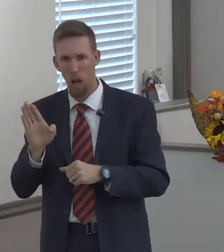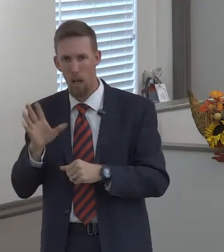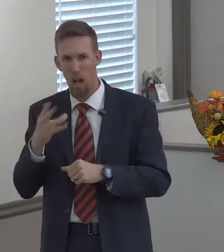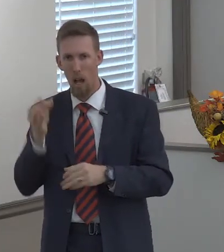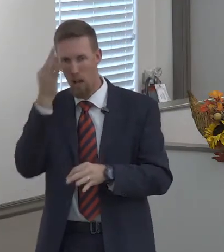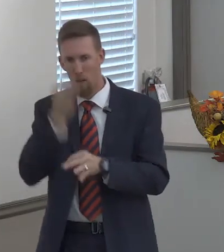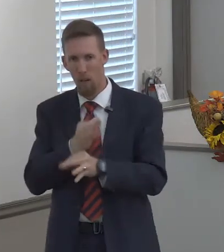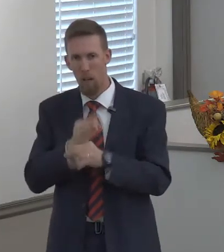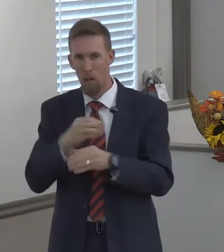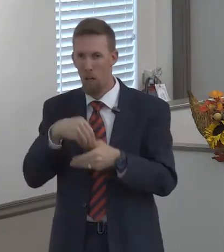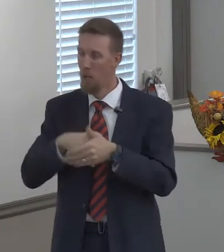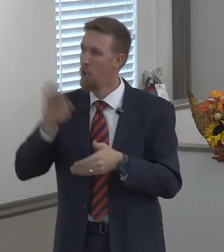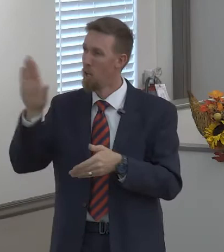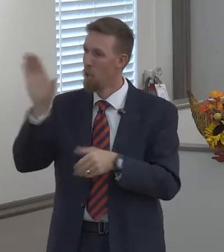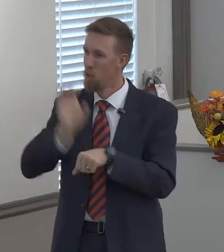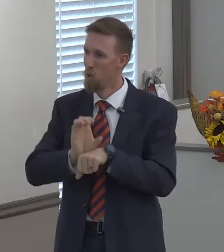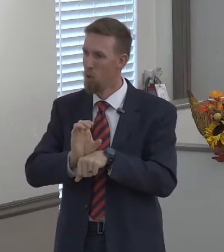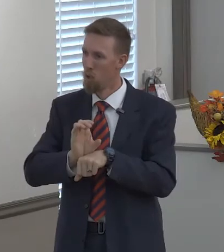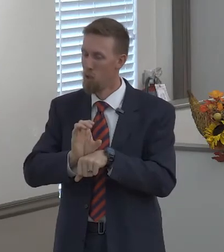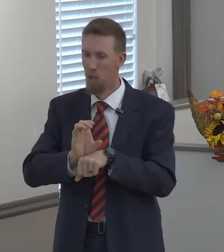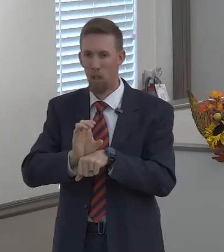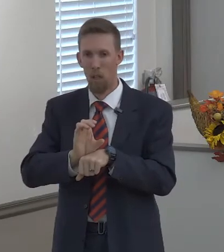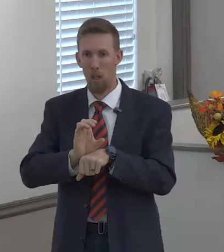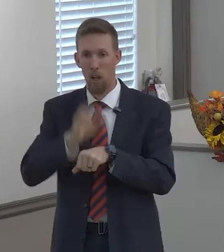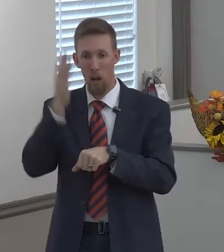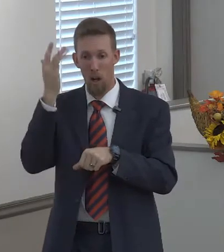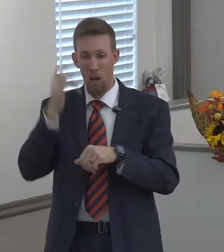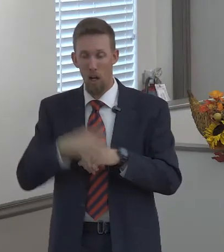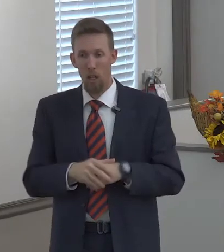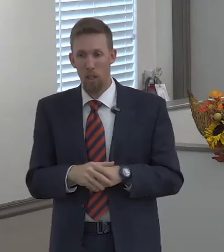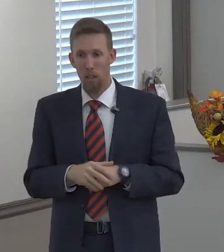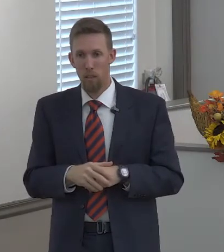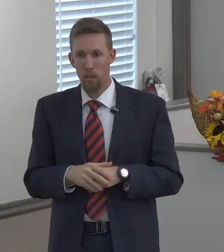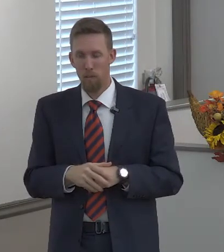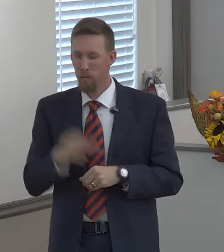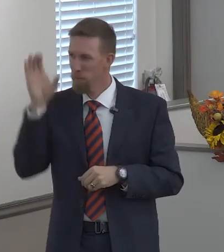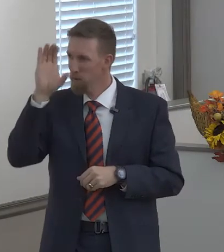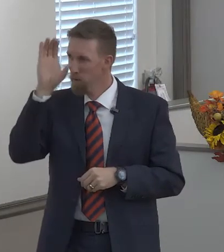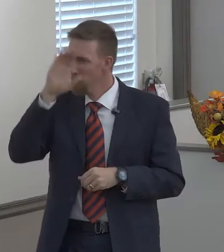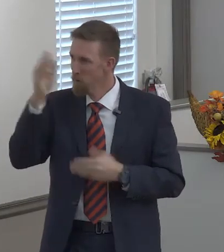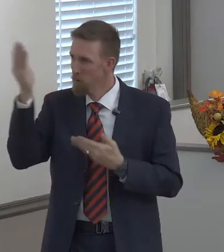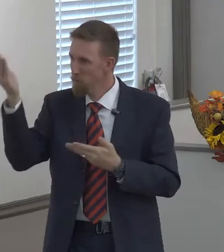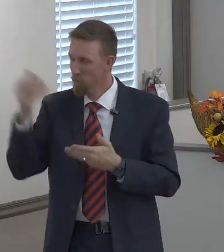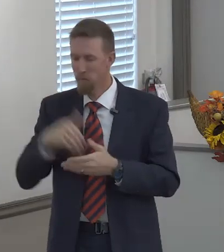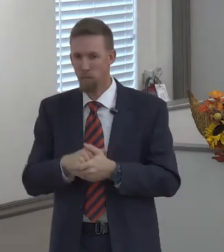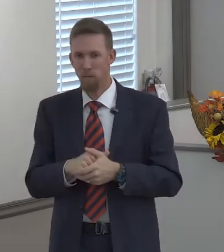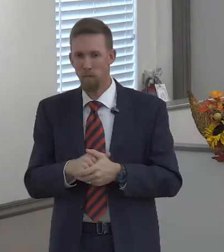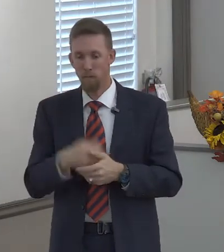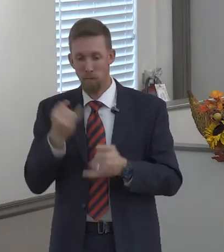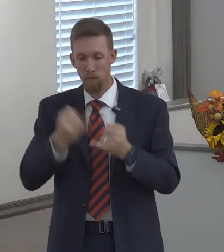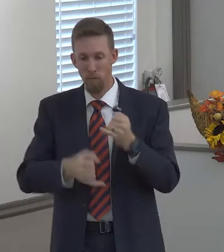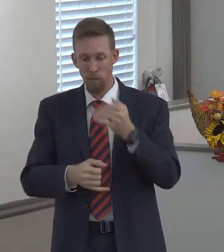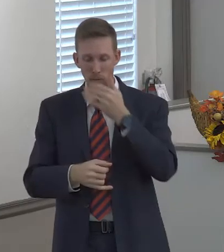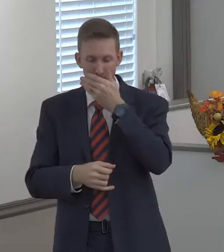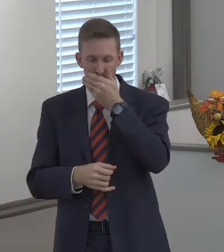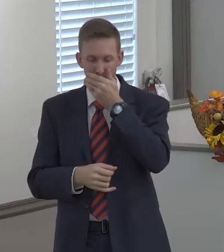Hey, if you skipped a couple mortgage payments on your house, would the banker say, well, you know, 10 out of 12, that's